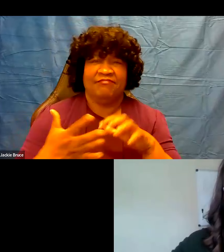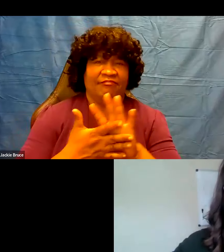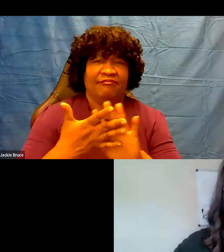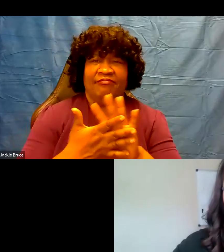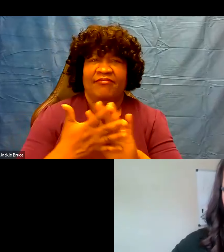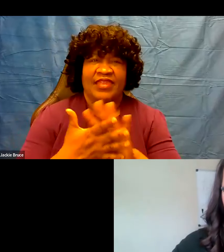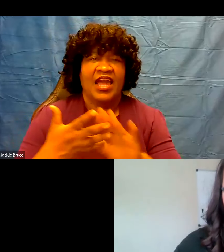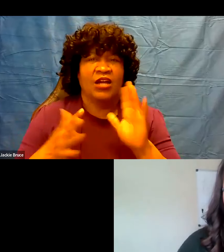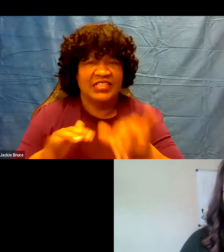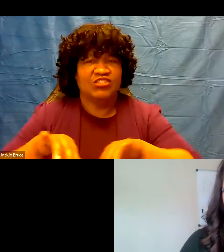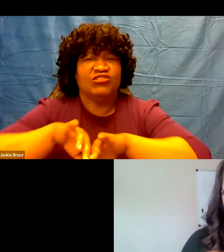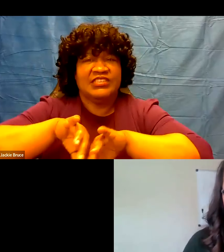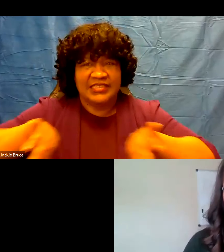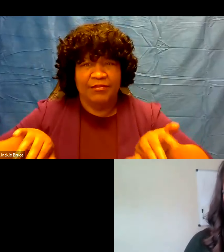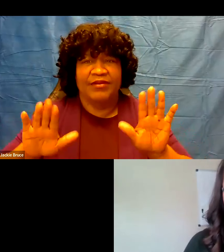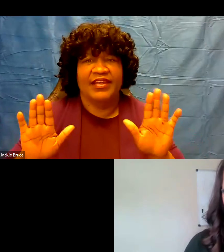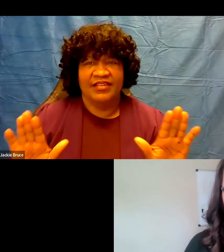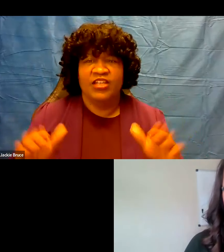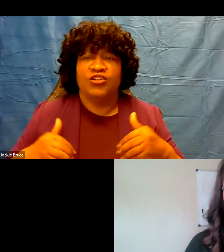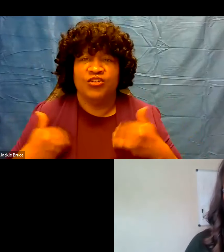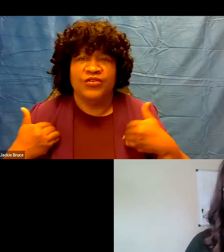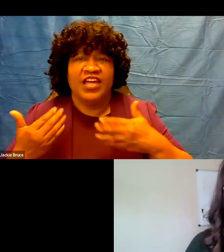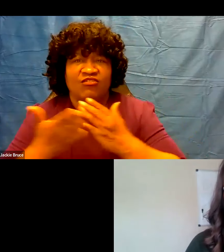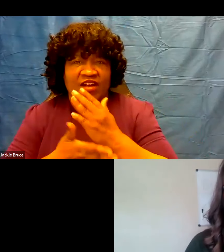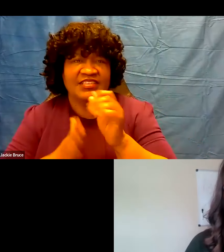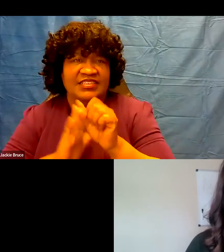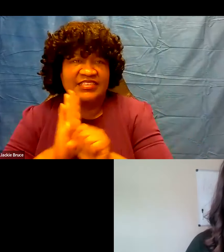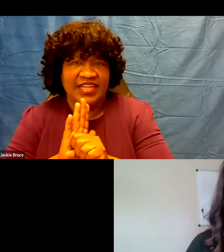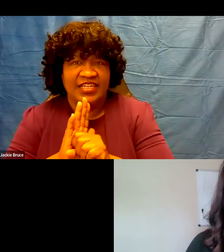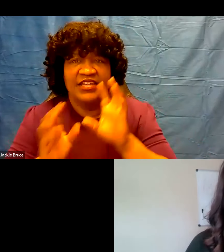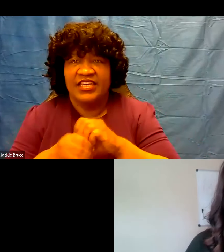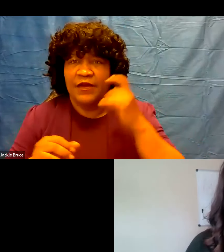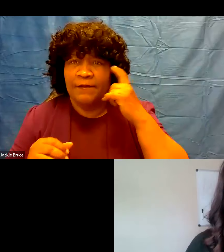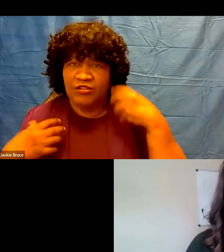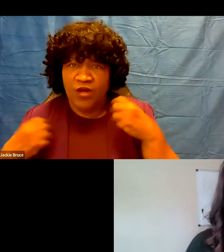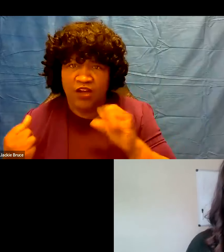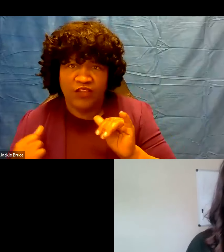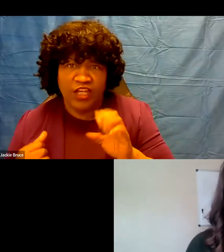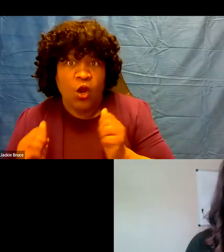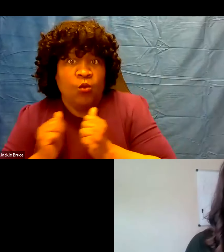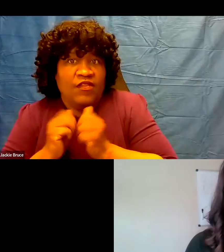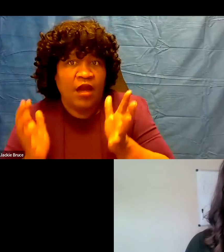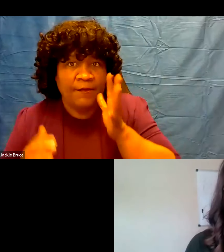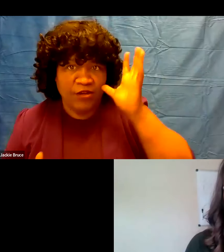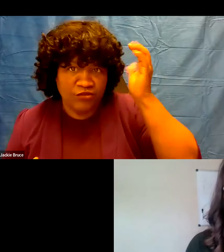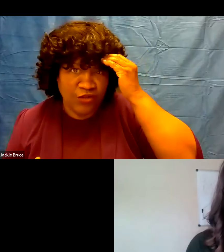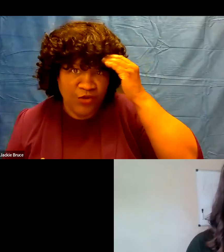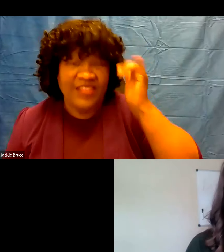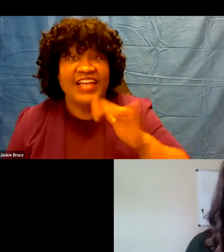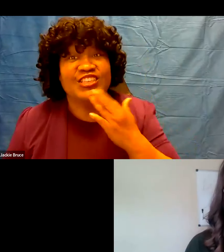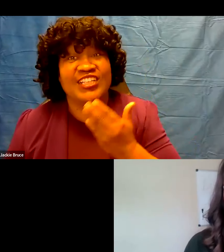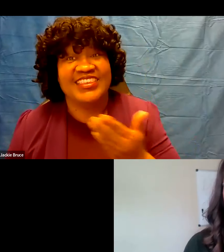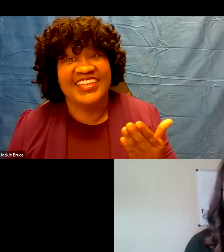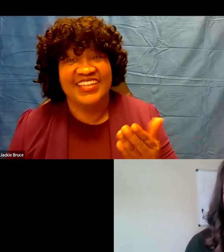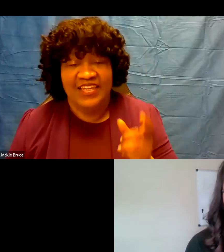ask to re-separate them, that youth have rights in the state to opt into their mental health care without their parents knowing, and that's a good thing. Right? They should